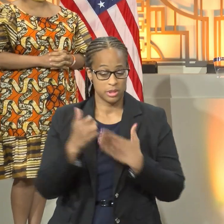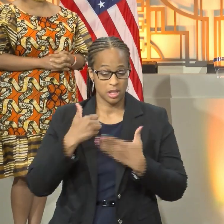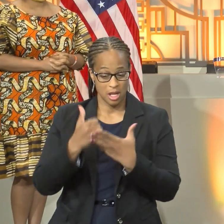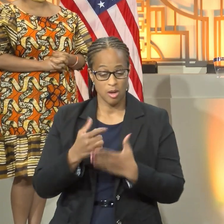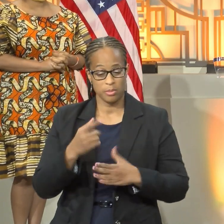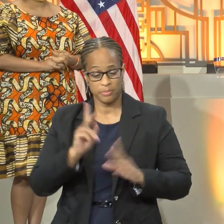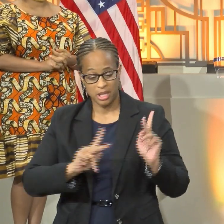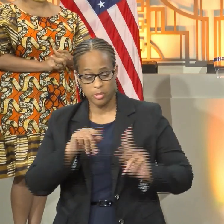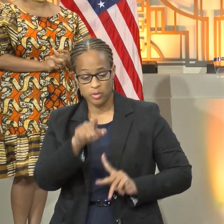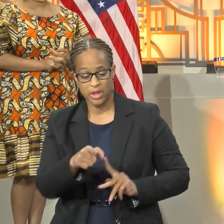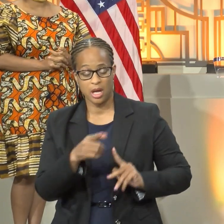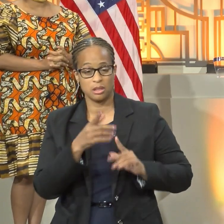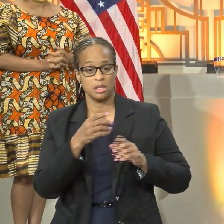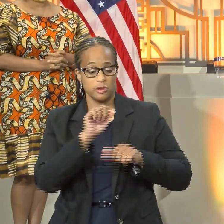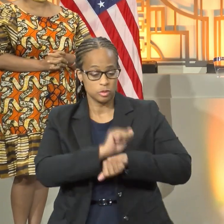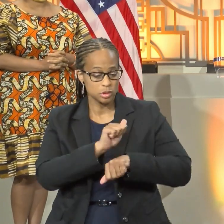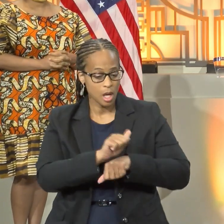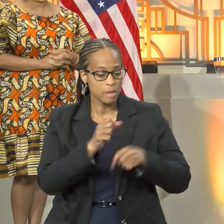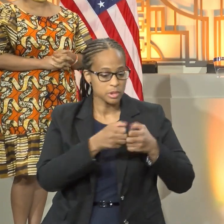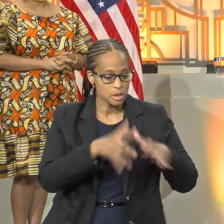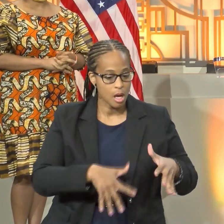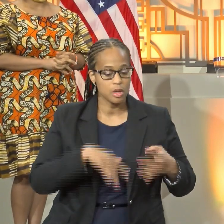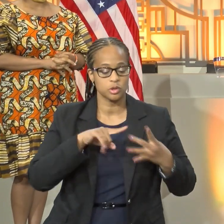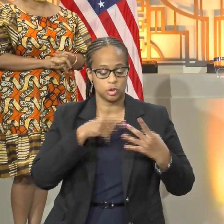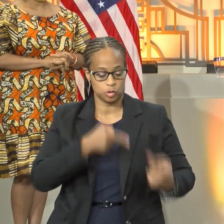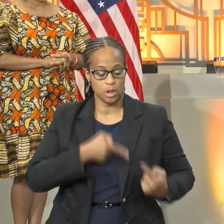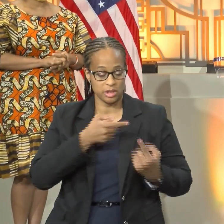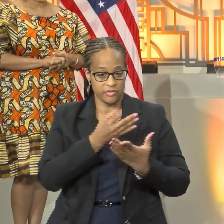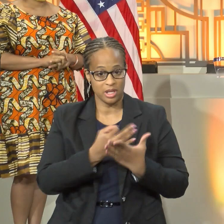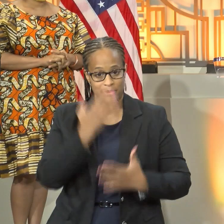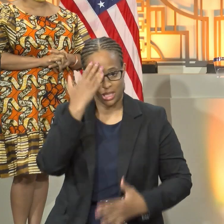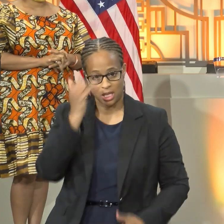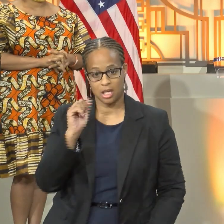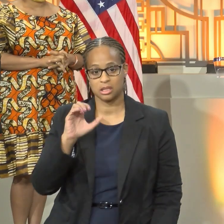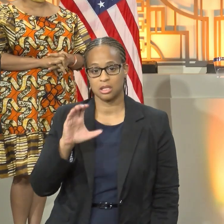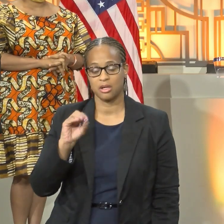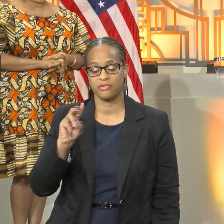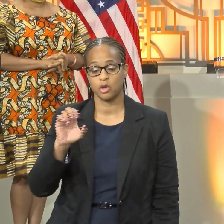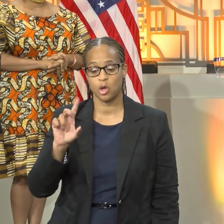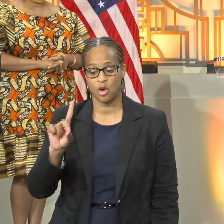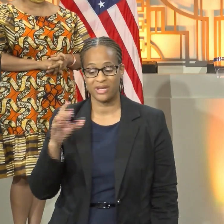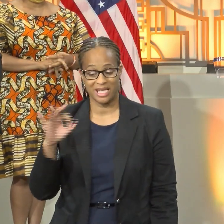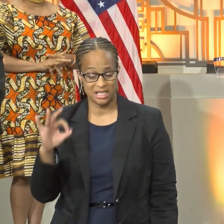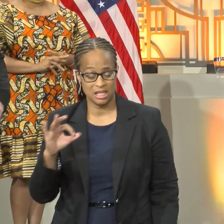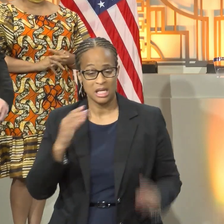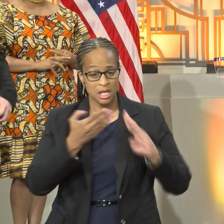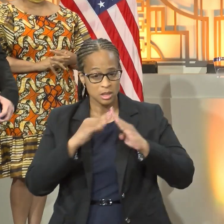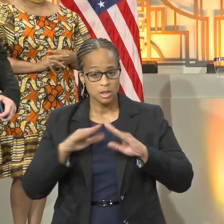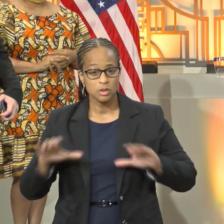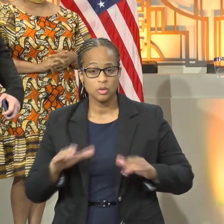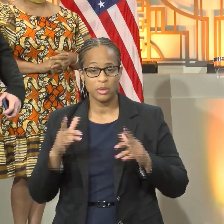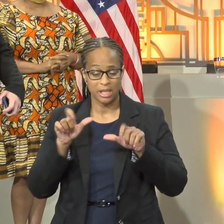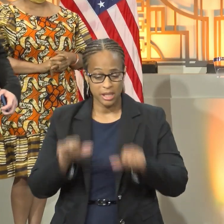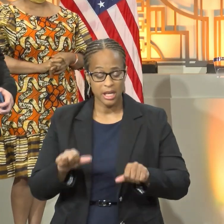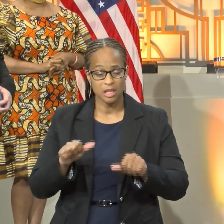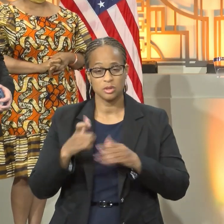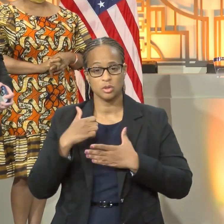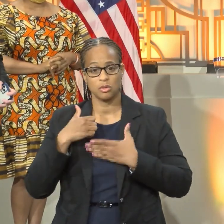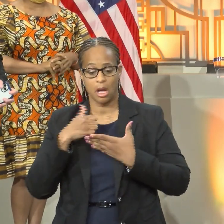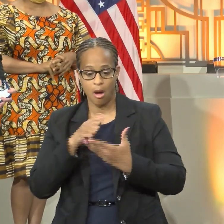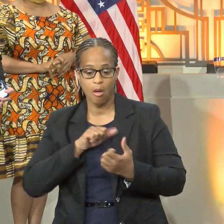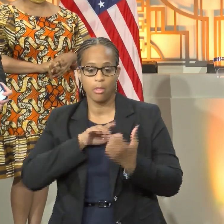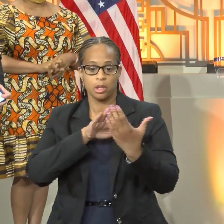their jobs and are struggling financially because of COVID-19. The city is doing what it can to address